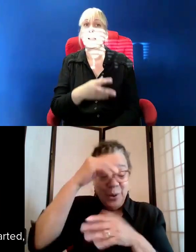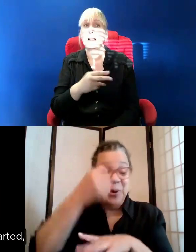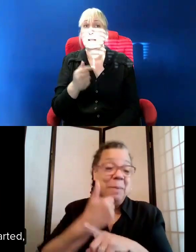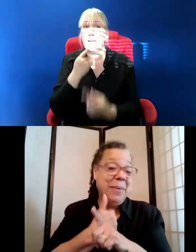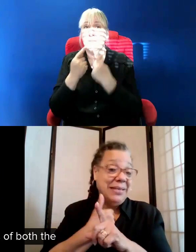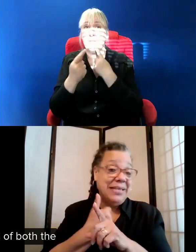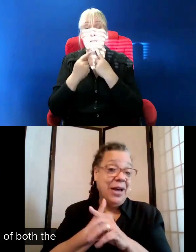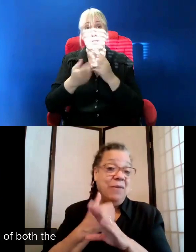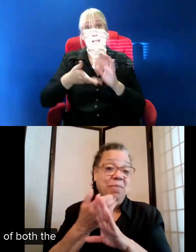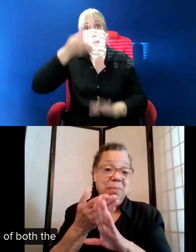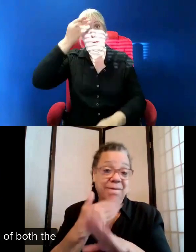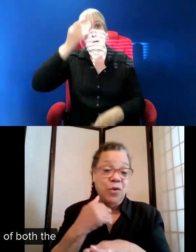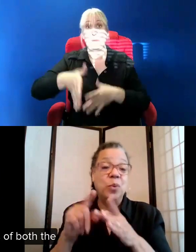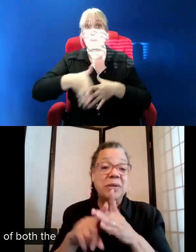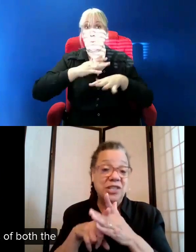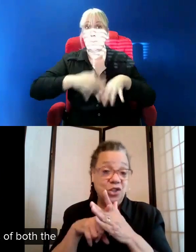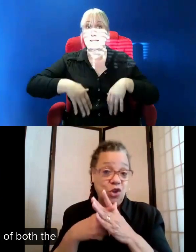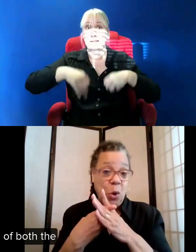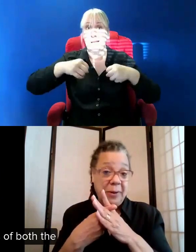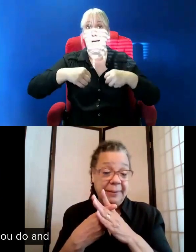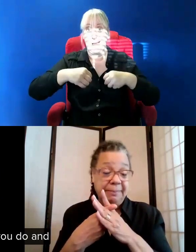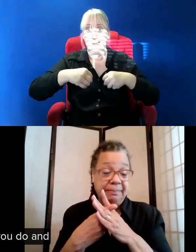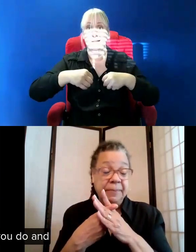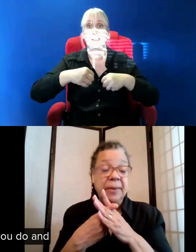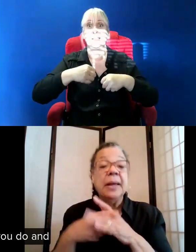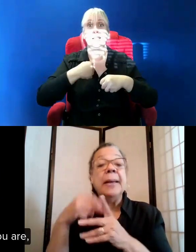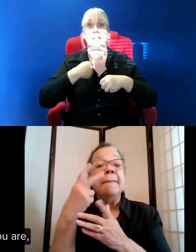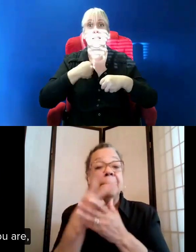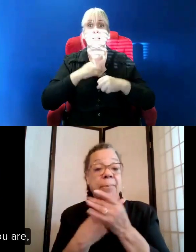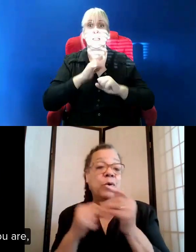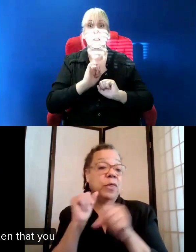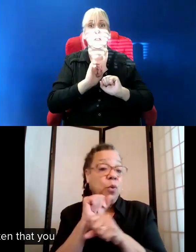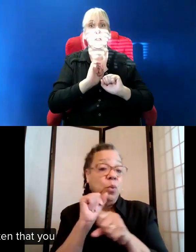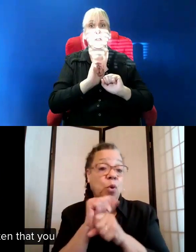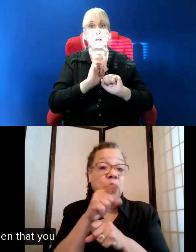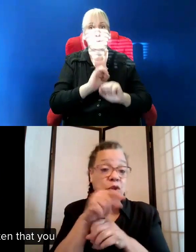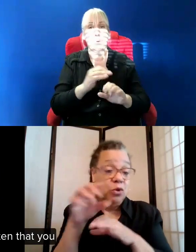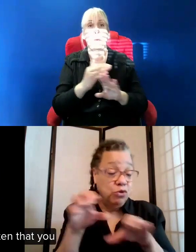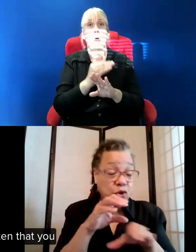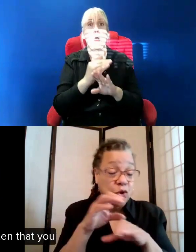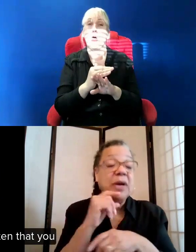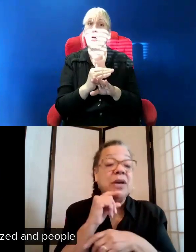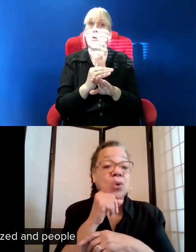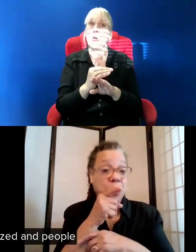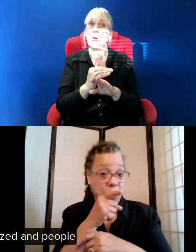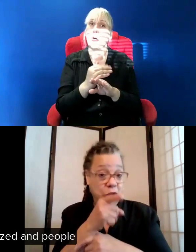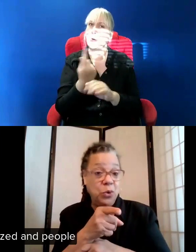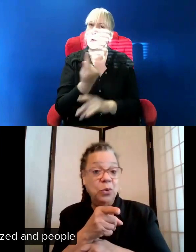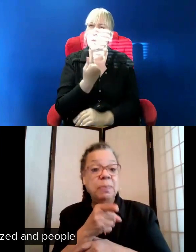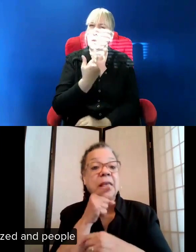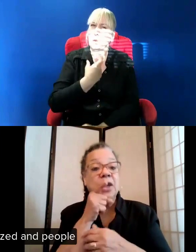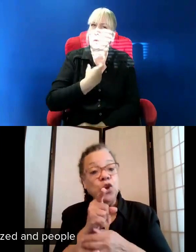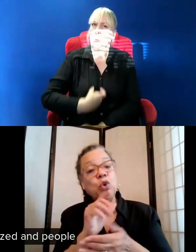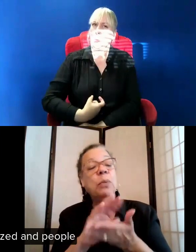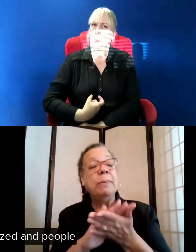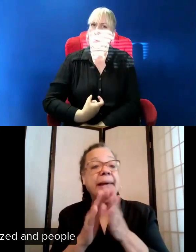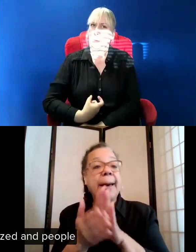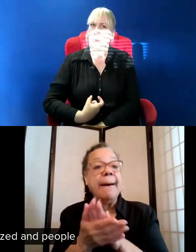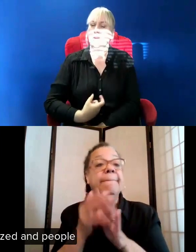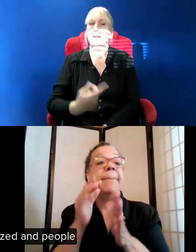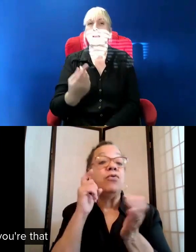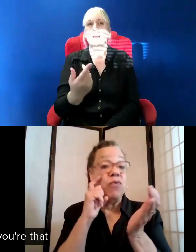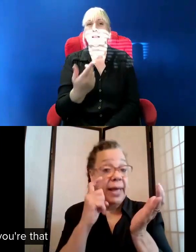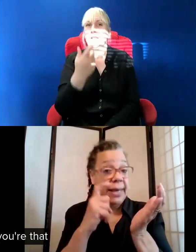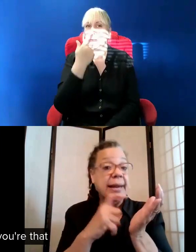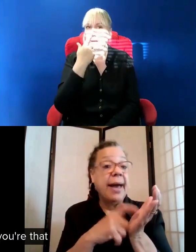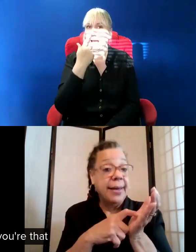we started, that in terms of both the work that you do and who you are, it is quite often that you become recognized